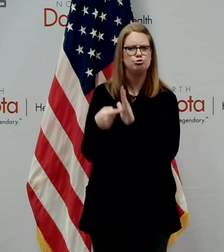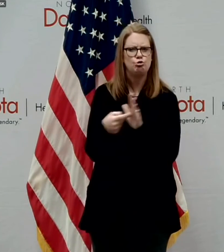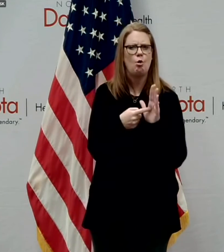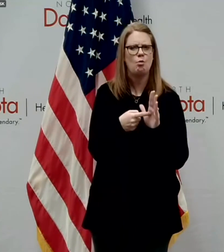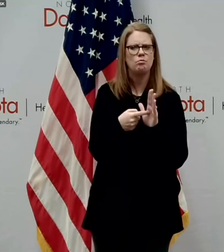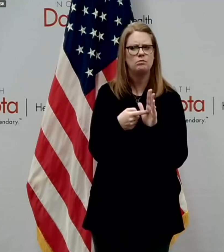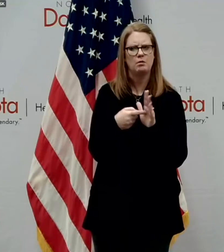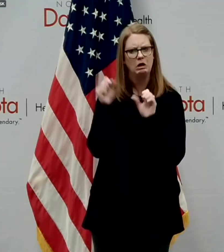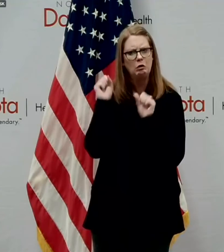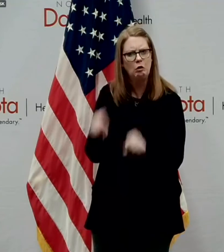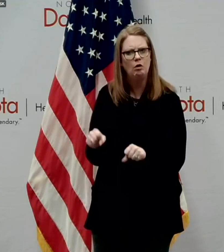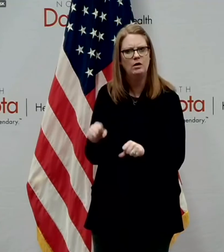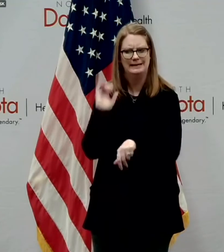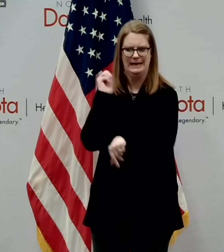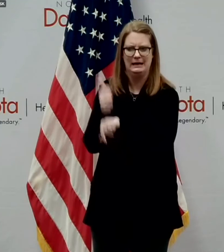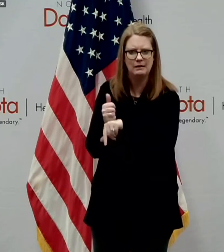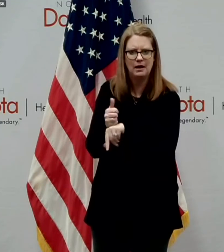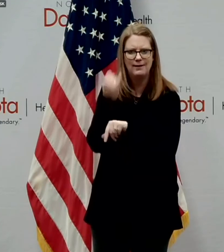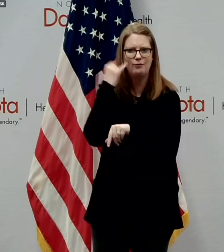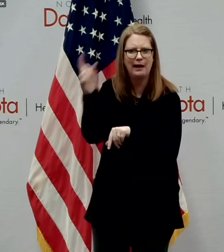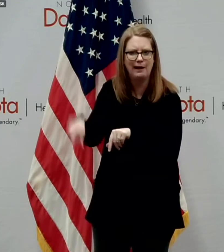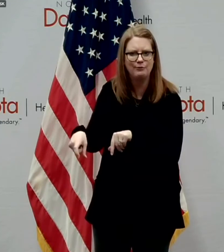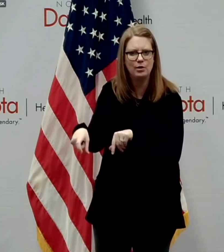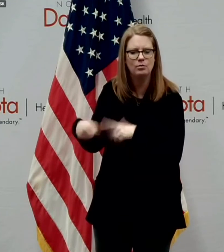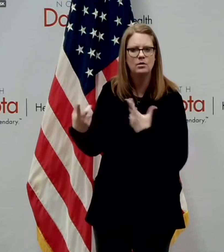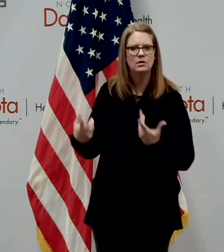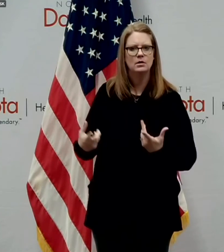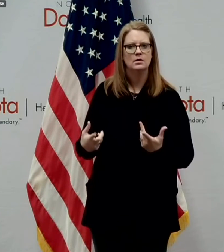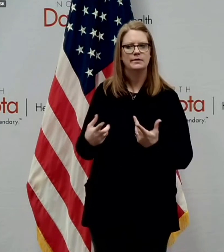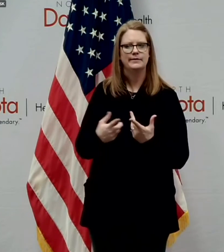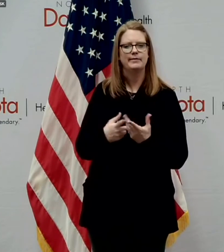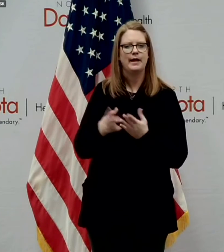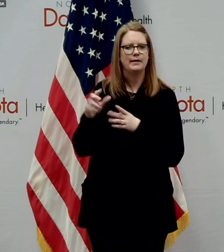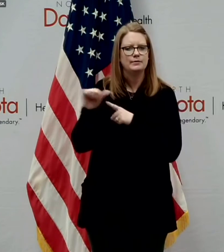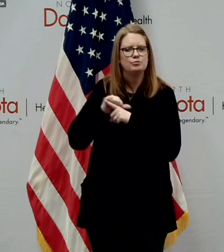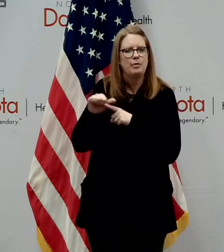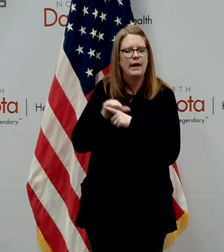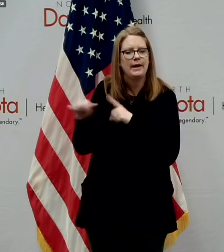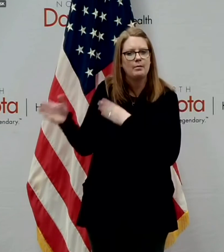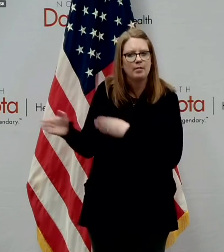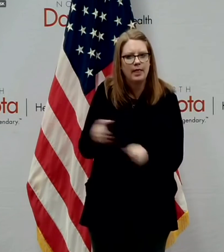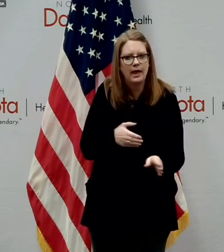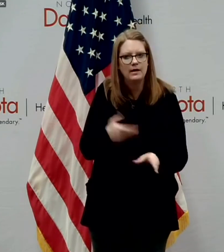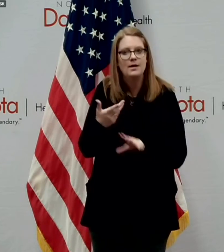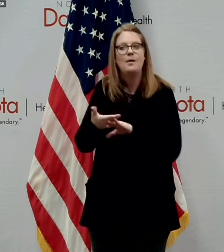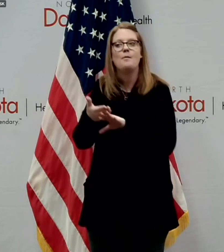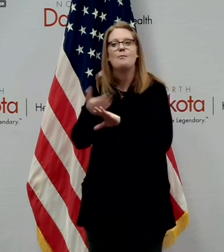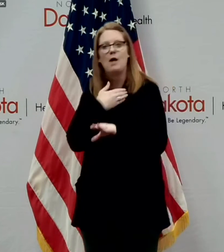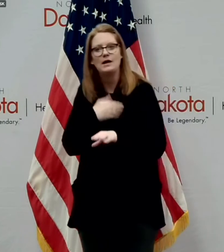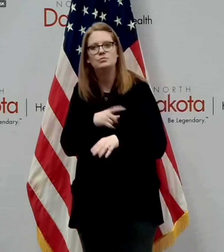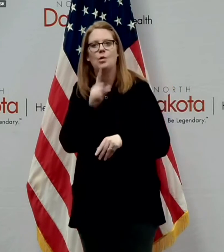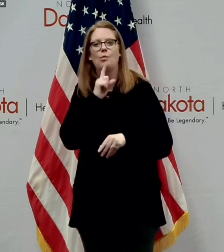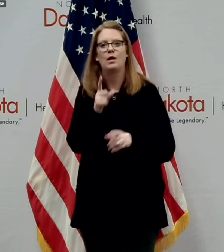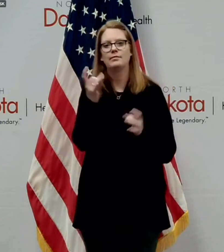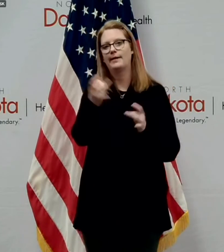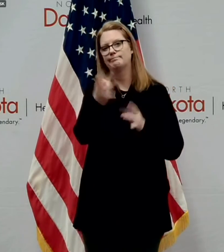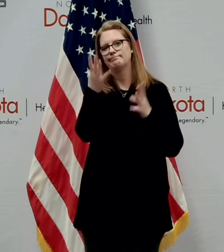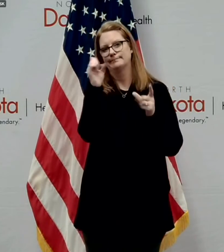we could get it done should they need to in exercise in a real world prior to a real world situation of need.